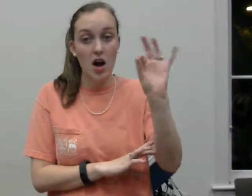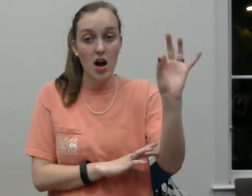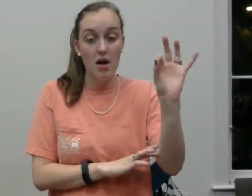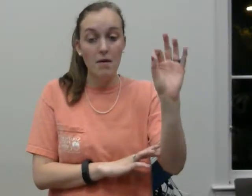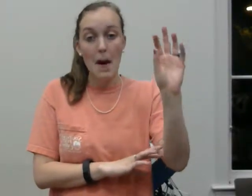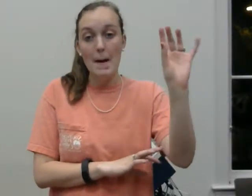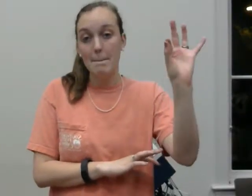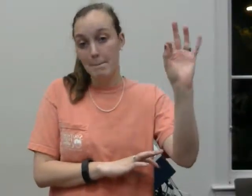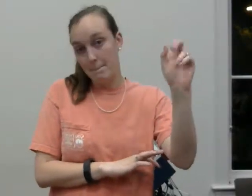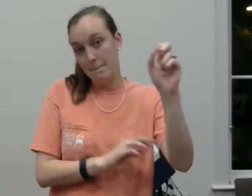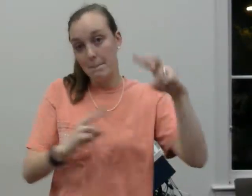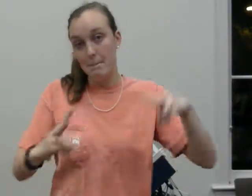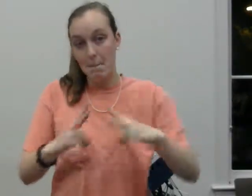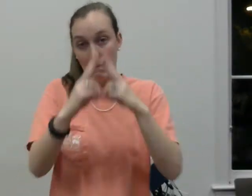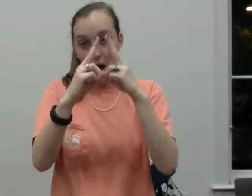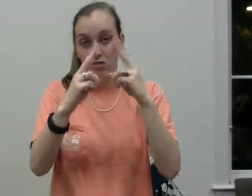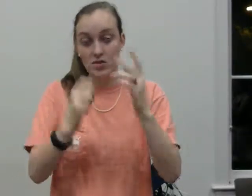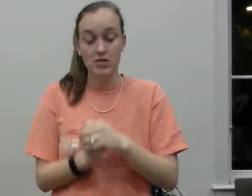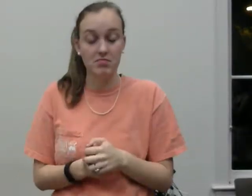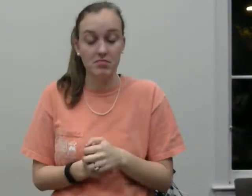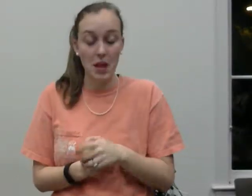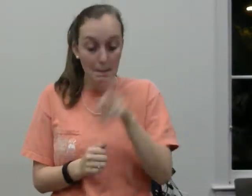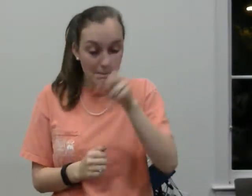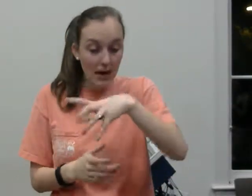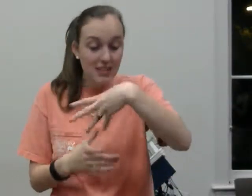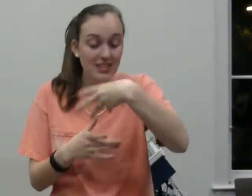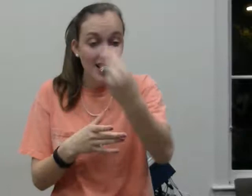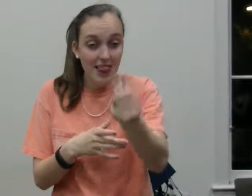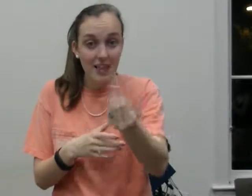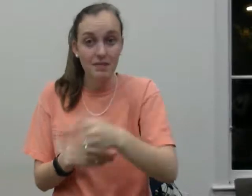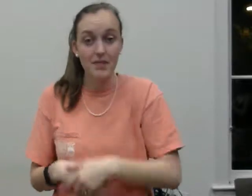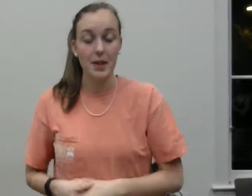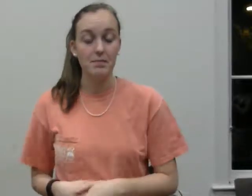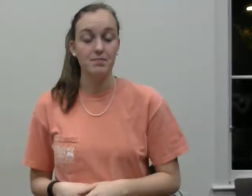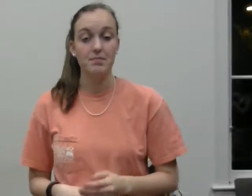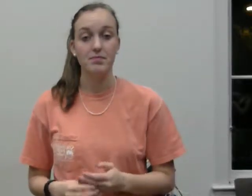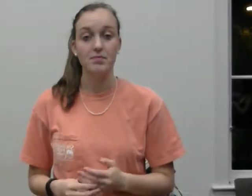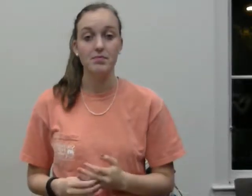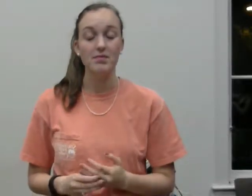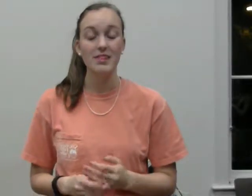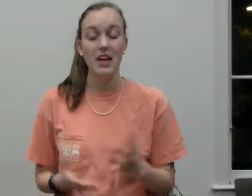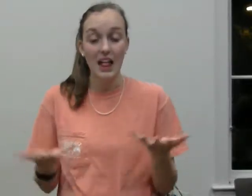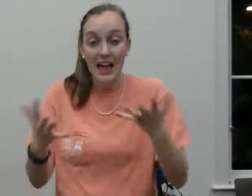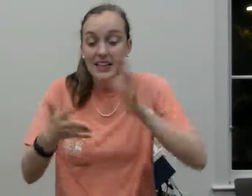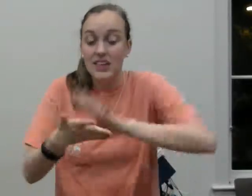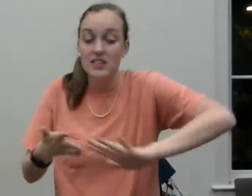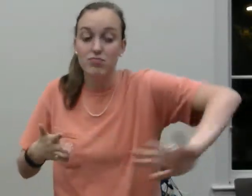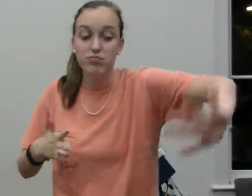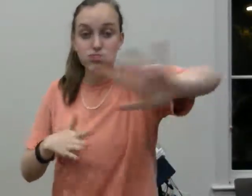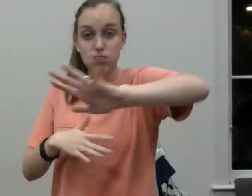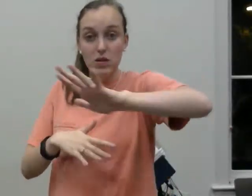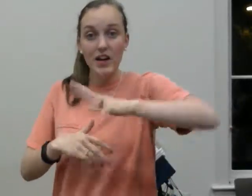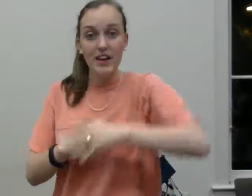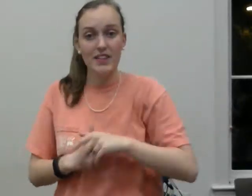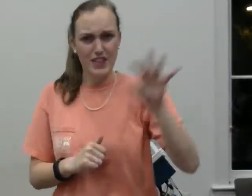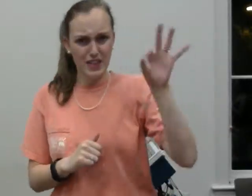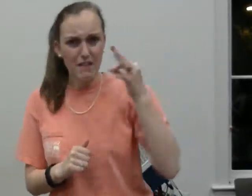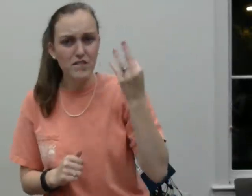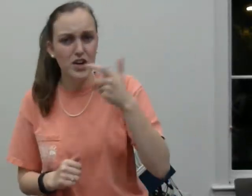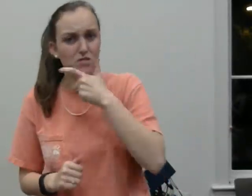all of this land here, this was disputed, and it used to be the French and the British were fighting over it.